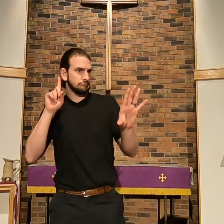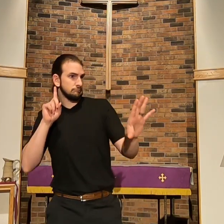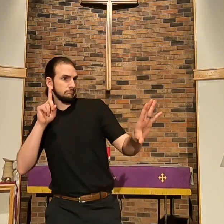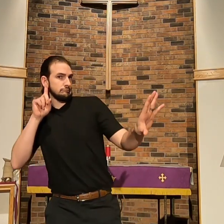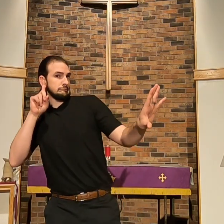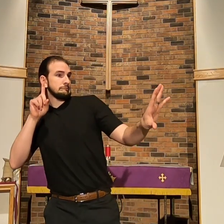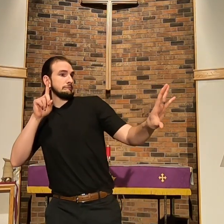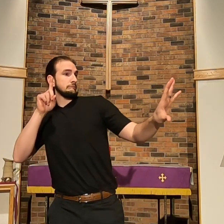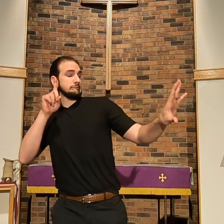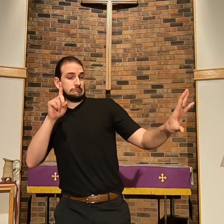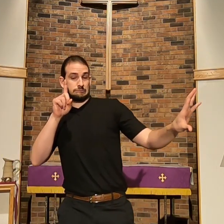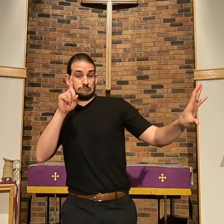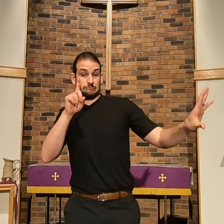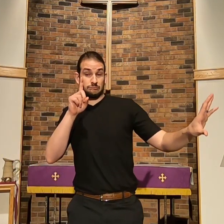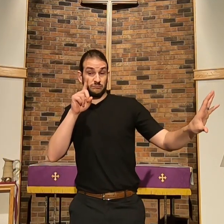Peter had followed at a distance.